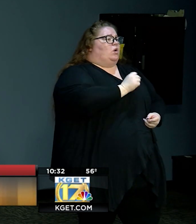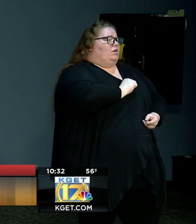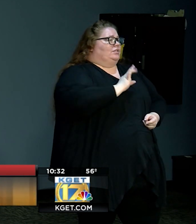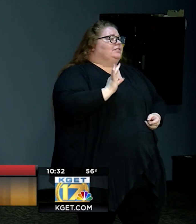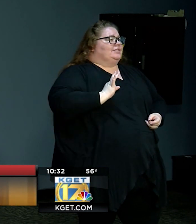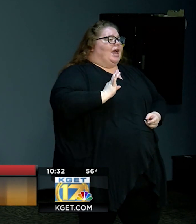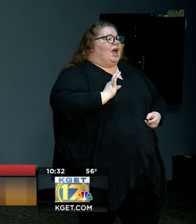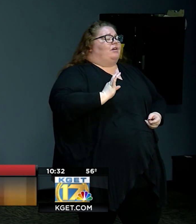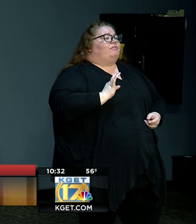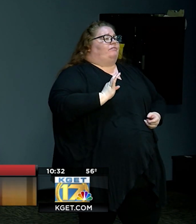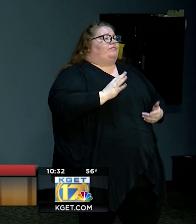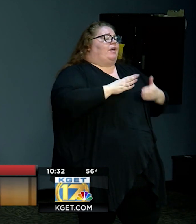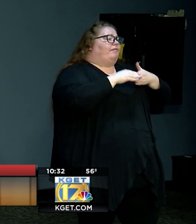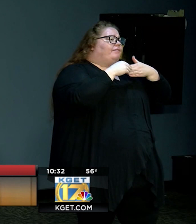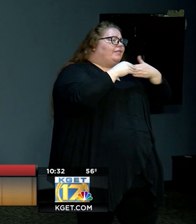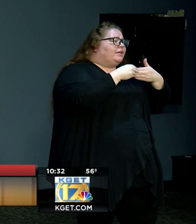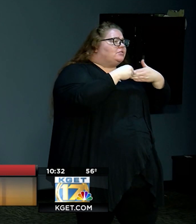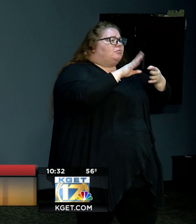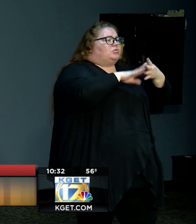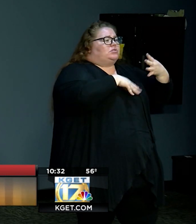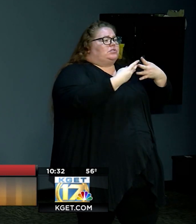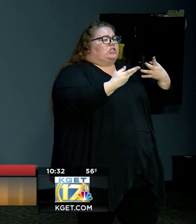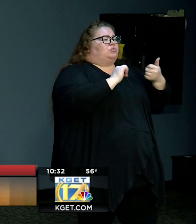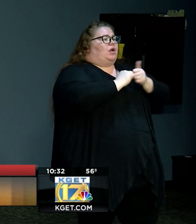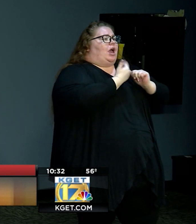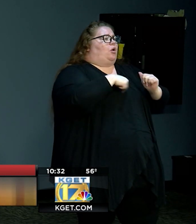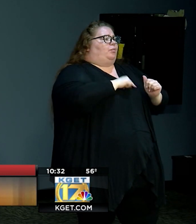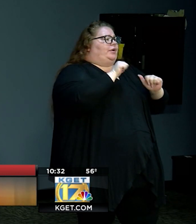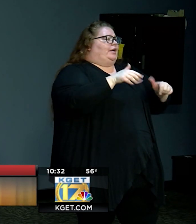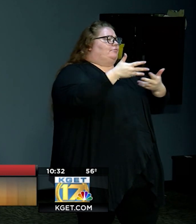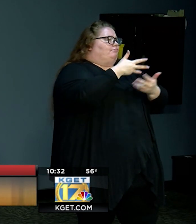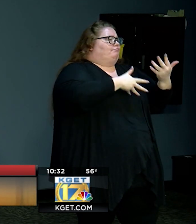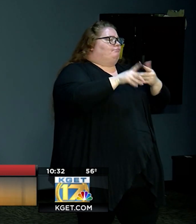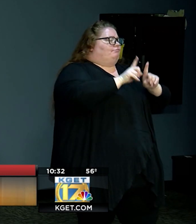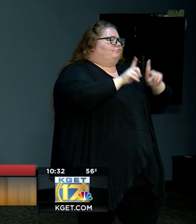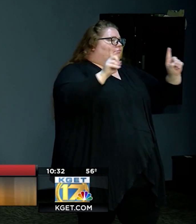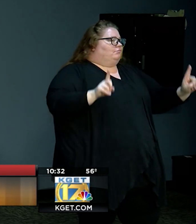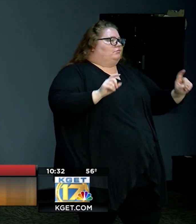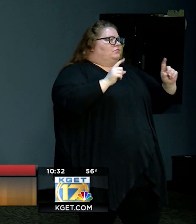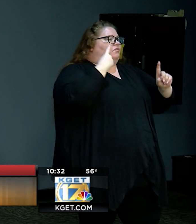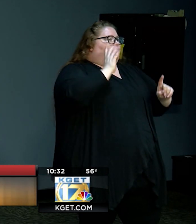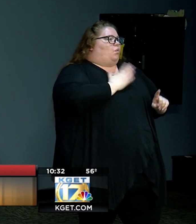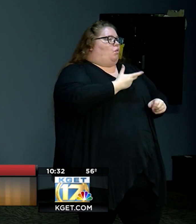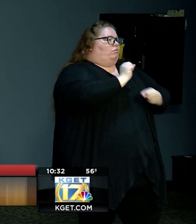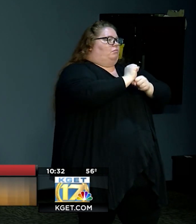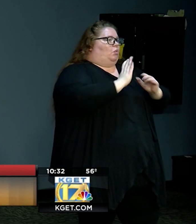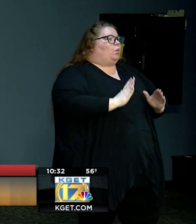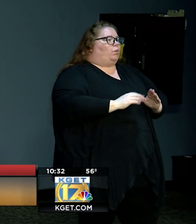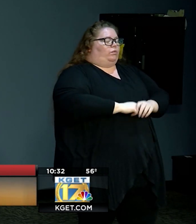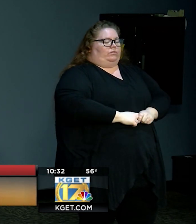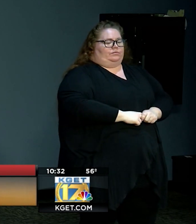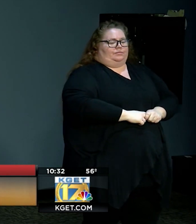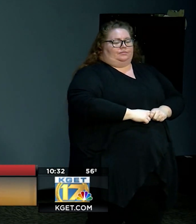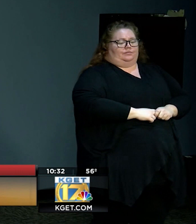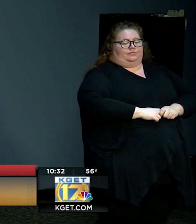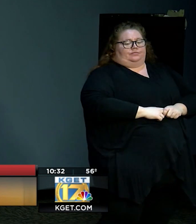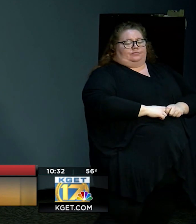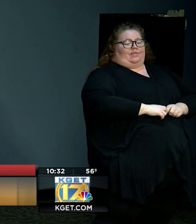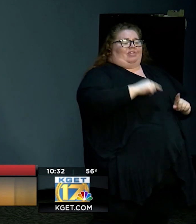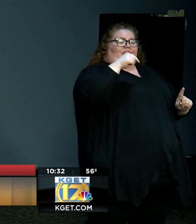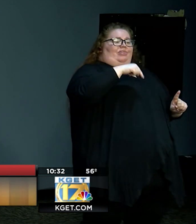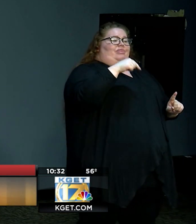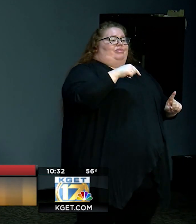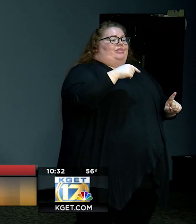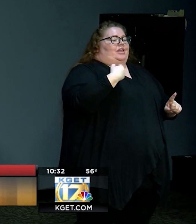be creative in flexible scheduling to practice social distancing for our employees. We have done all of this without negatively impacting our